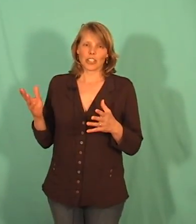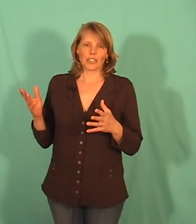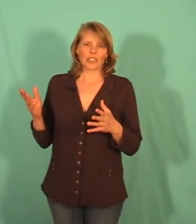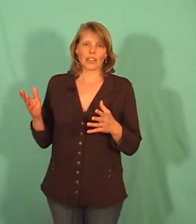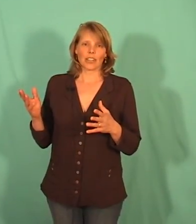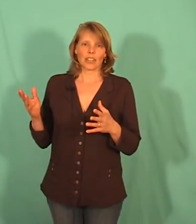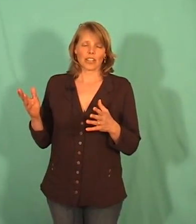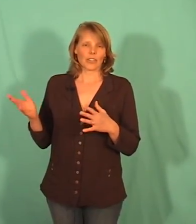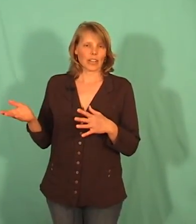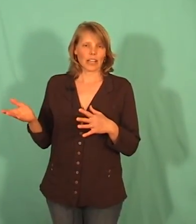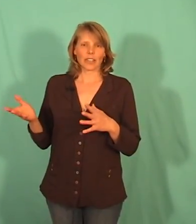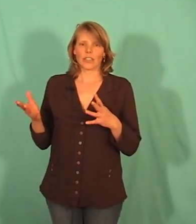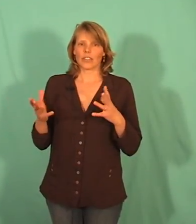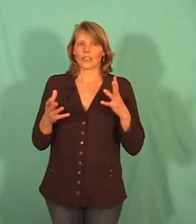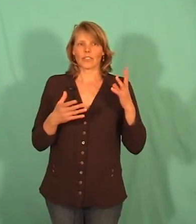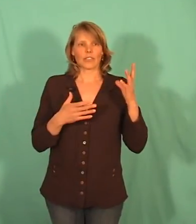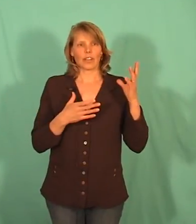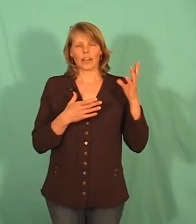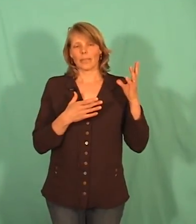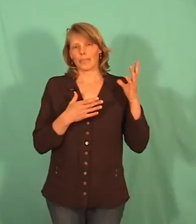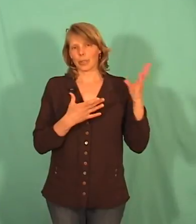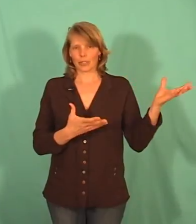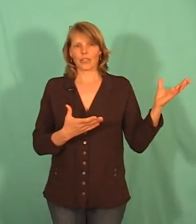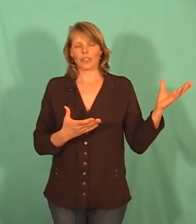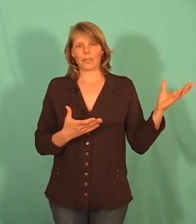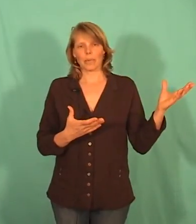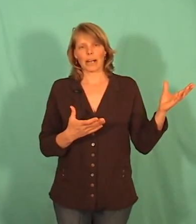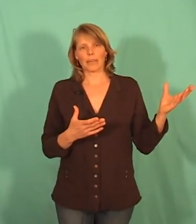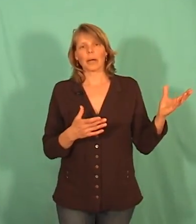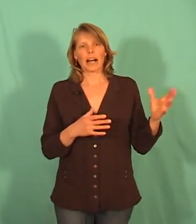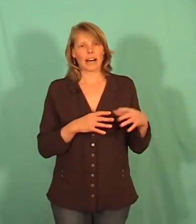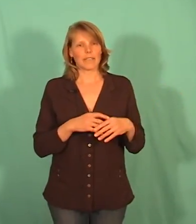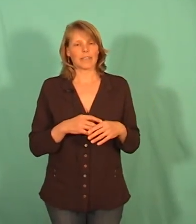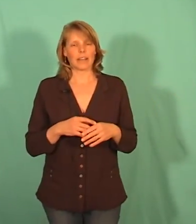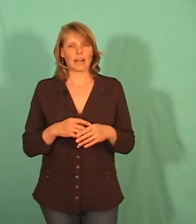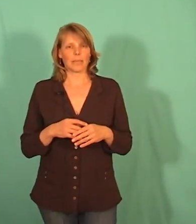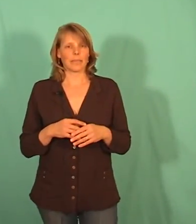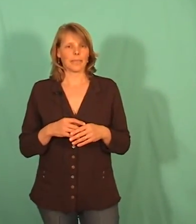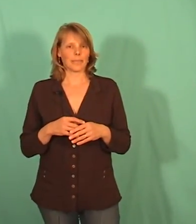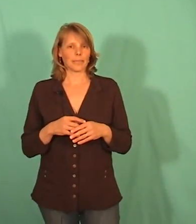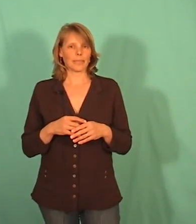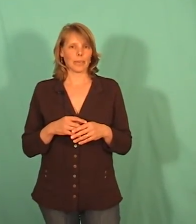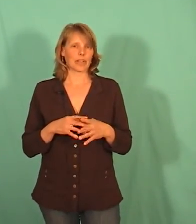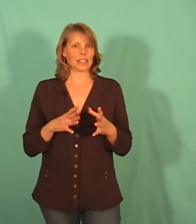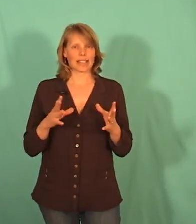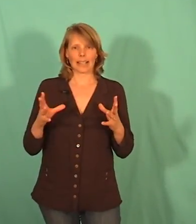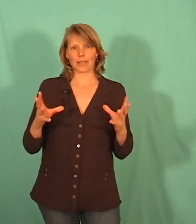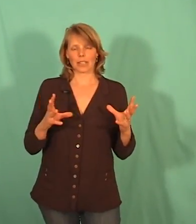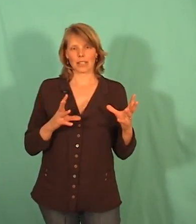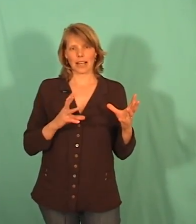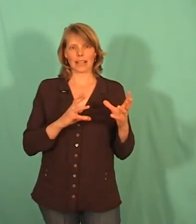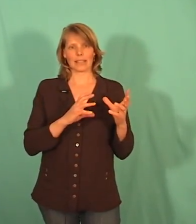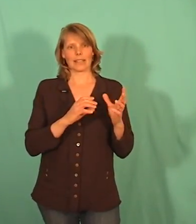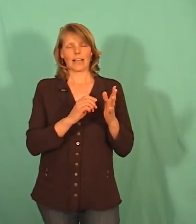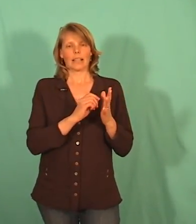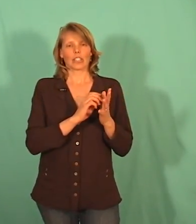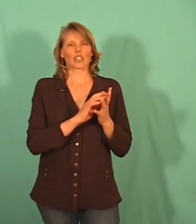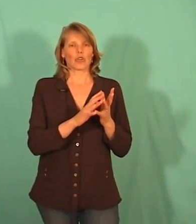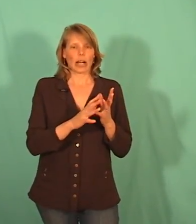dictionaries on the internet. There's books that you can buy that will have American Sign Language signs described, and you